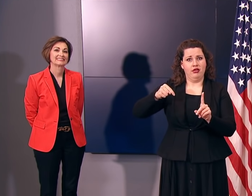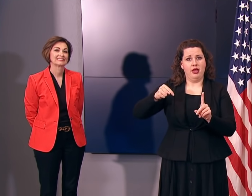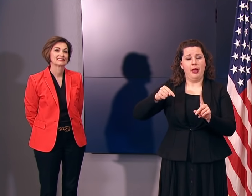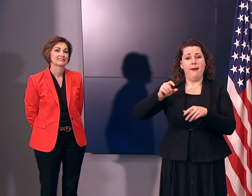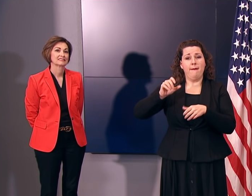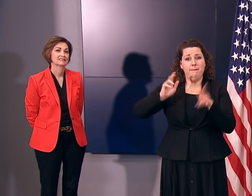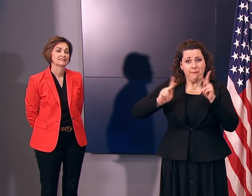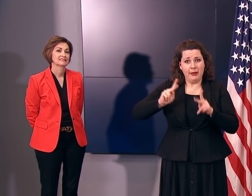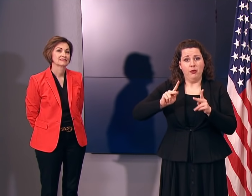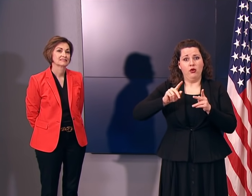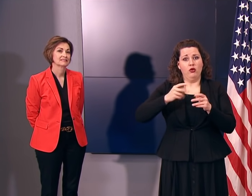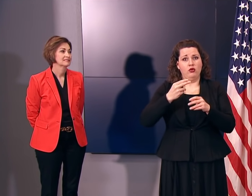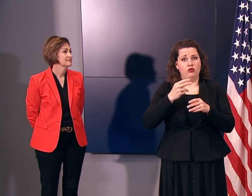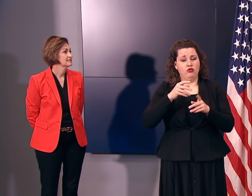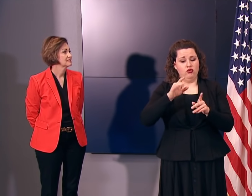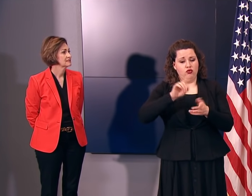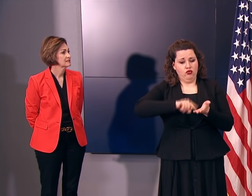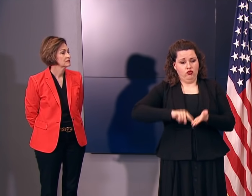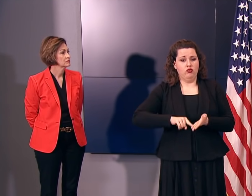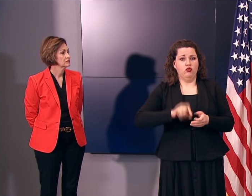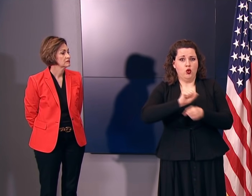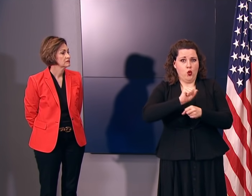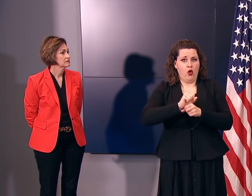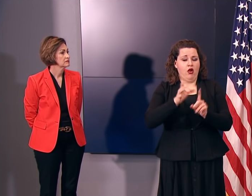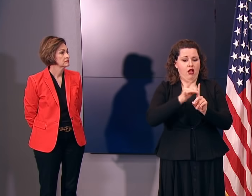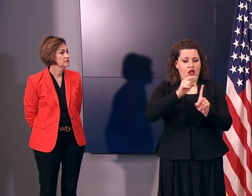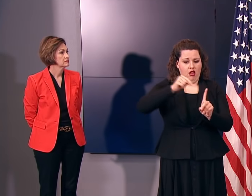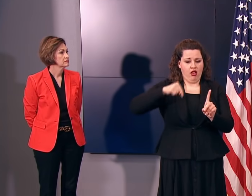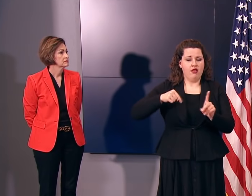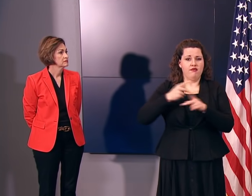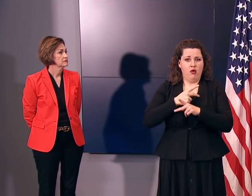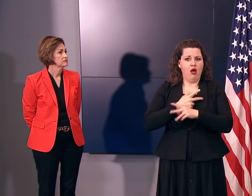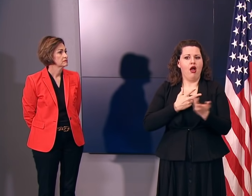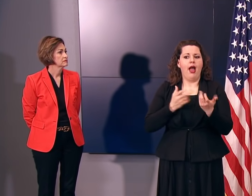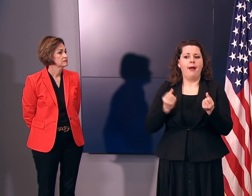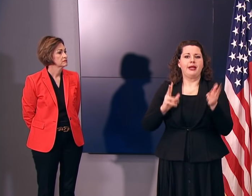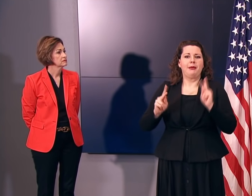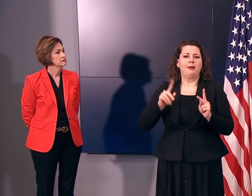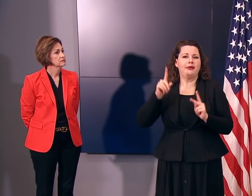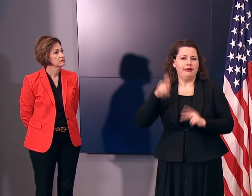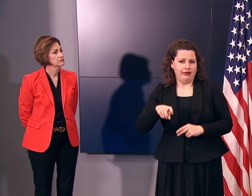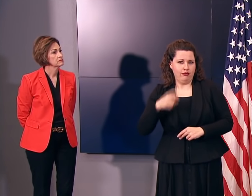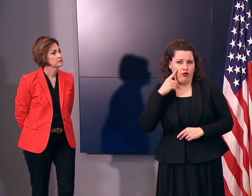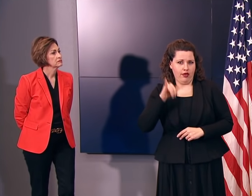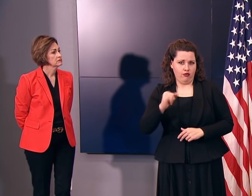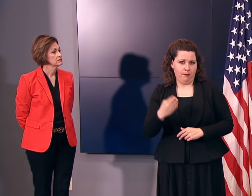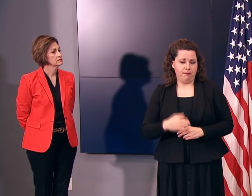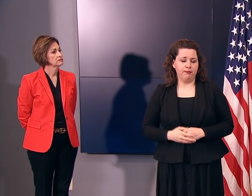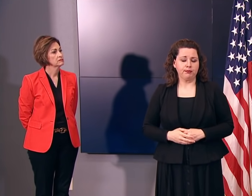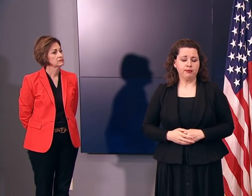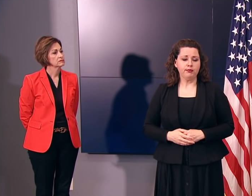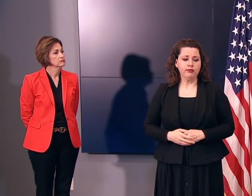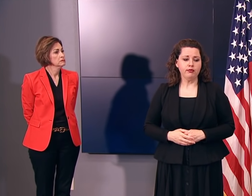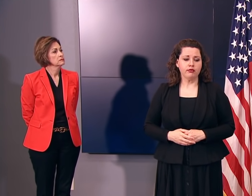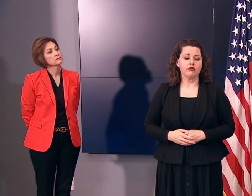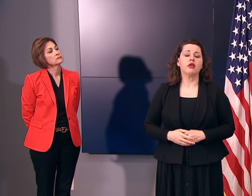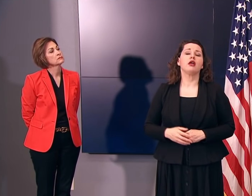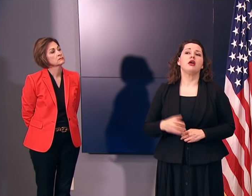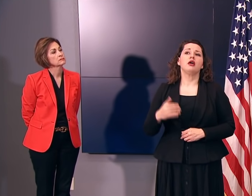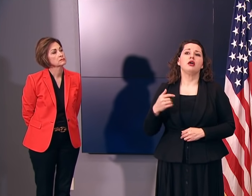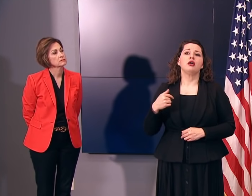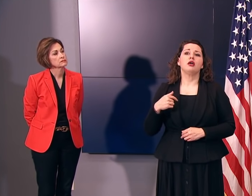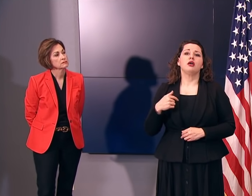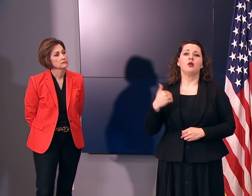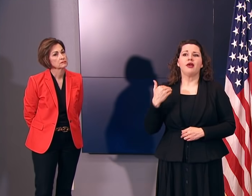needs to be efficient in its contact tracing? So Caroline, we have about